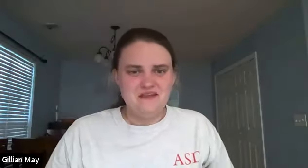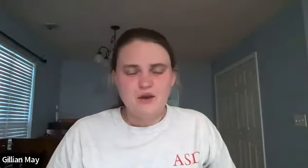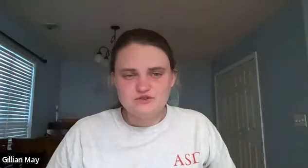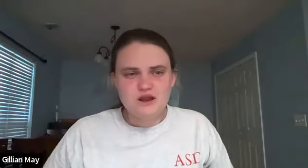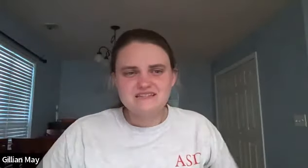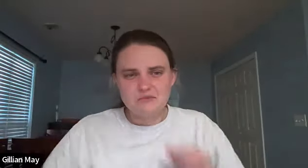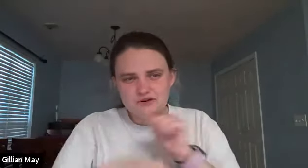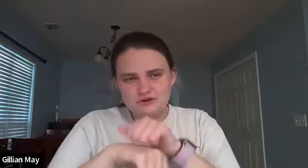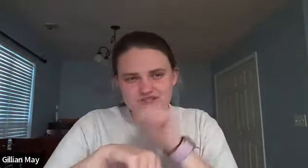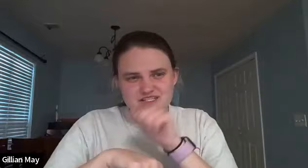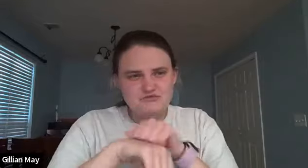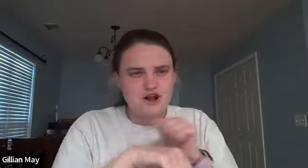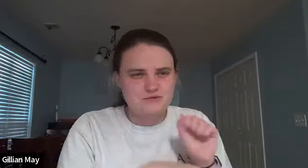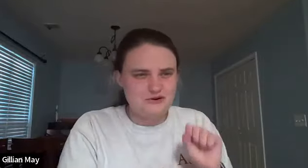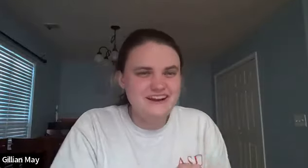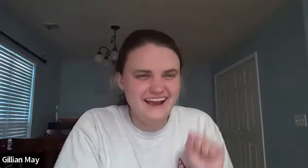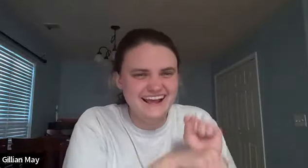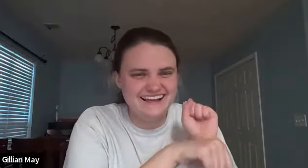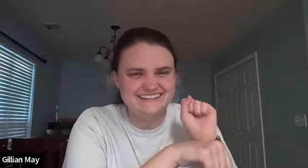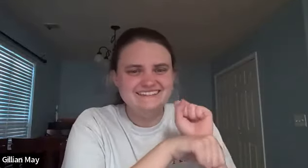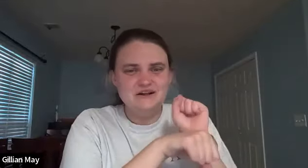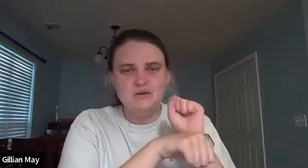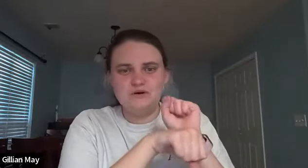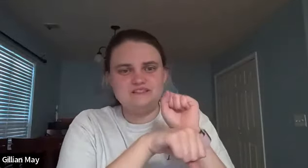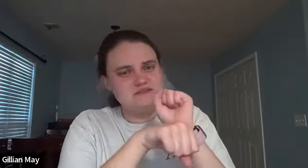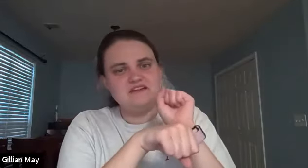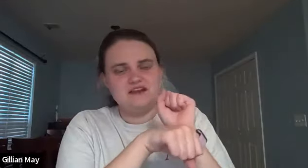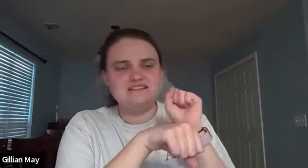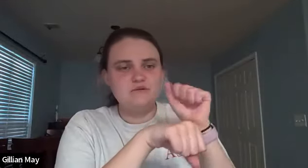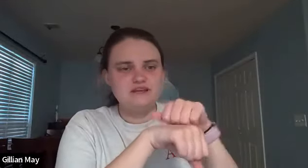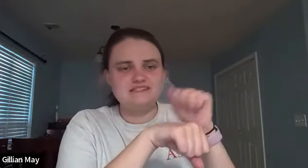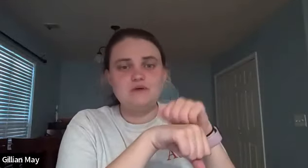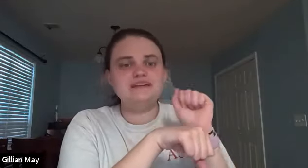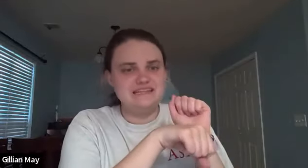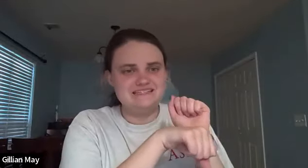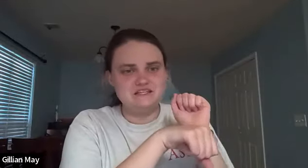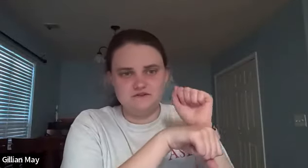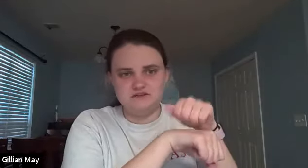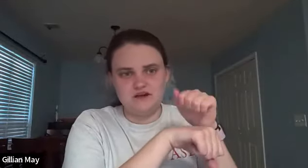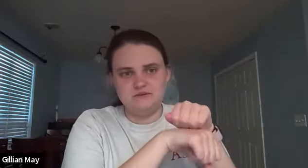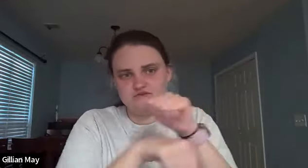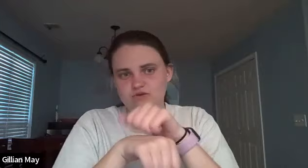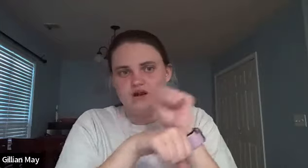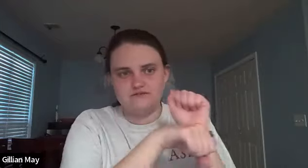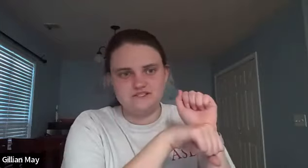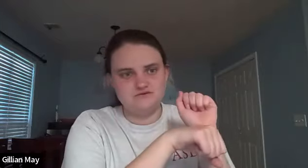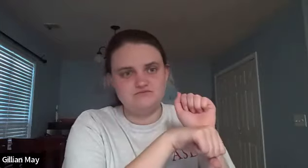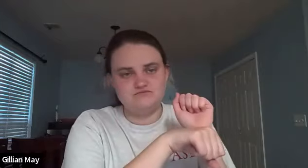I was like, I'm wondering if she's seen rock before or something like that. Cause that one can easily confuse a lot of people as rock versus